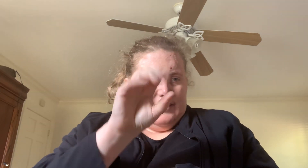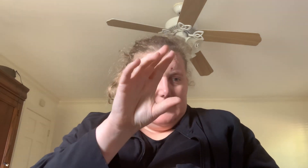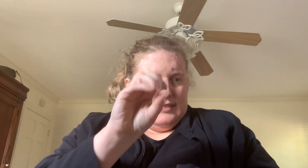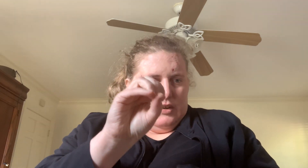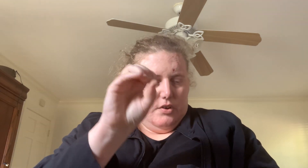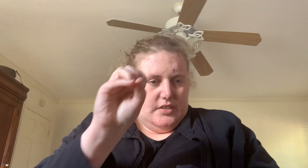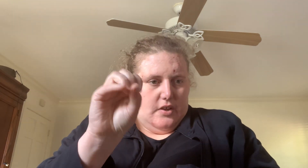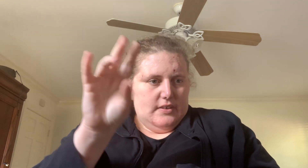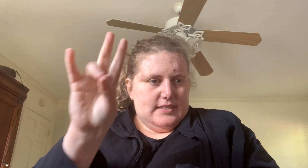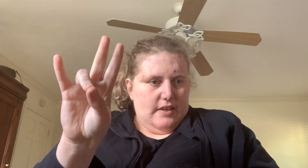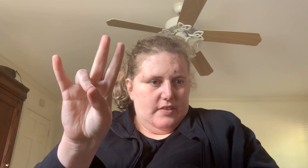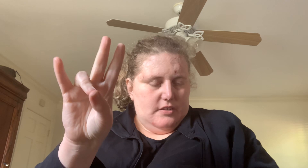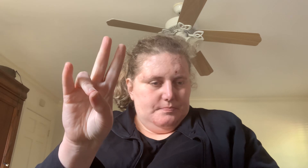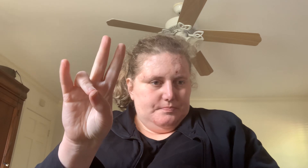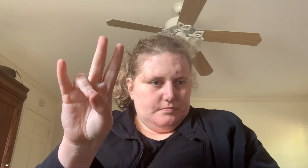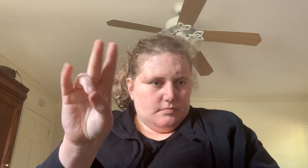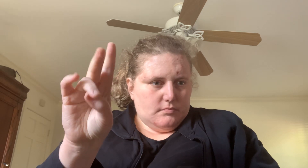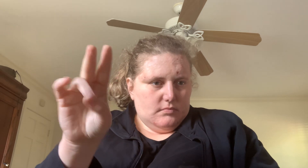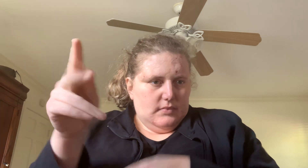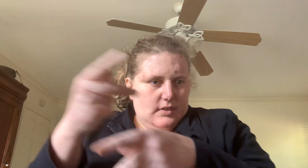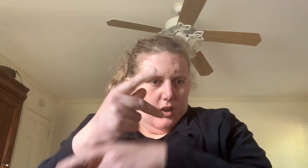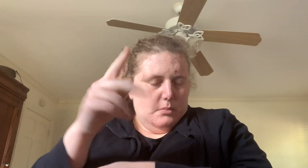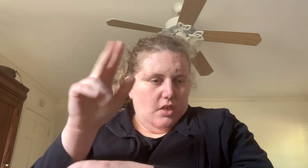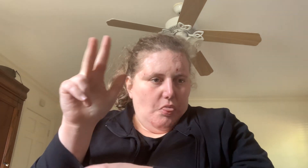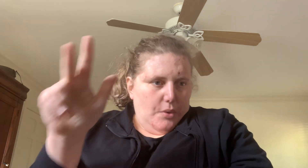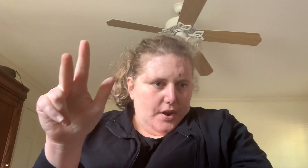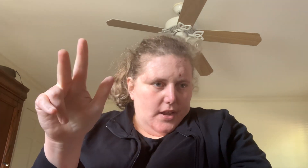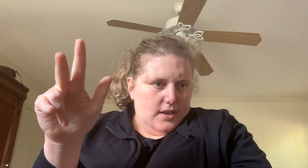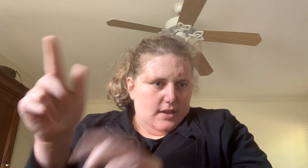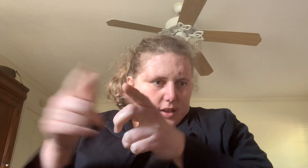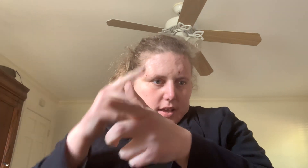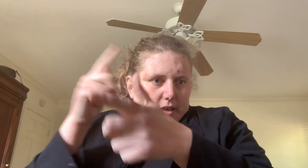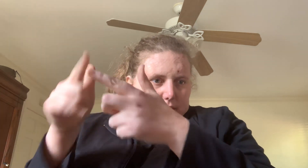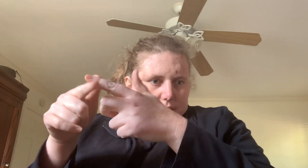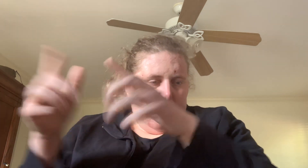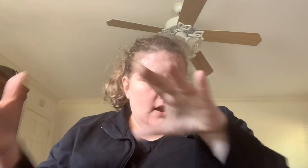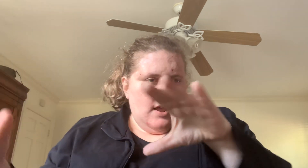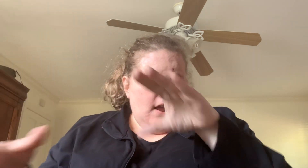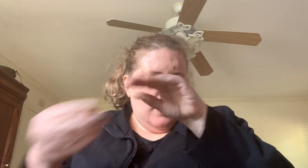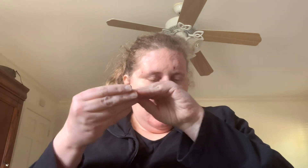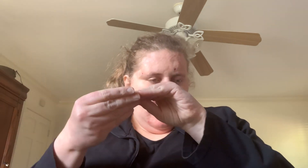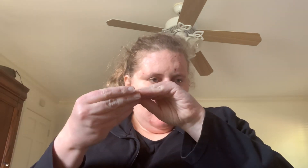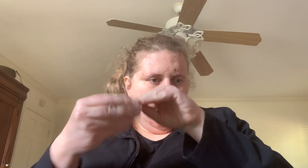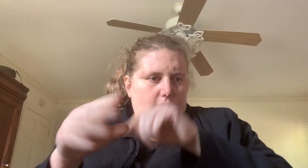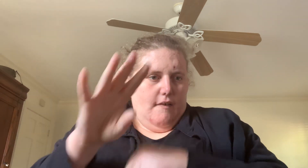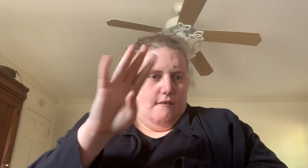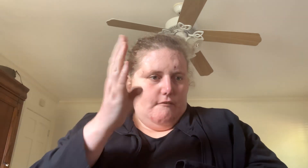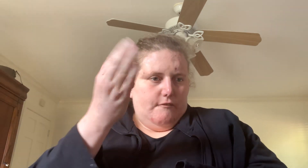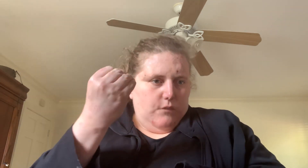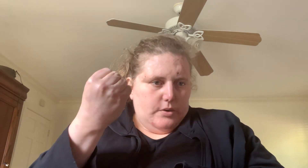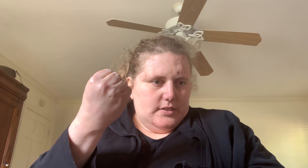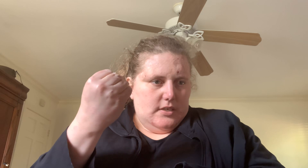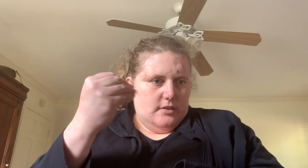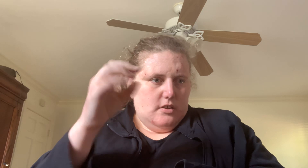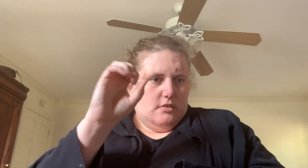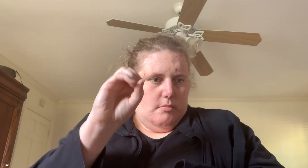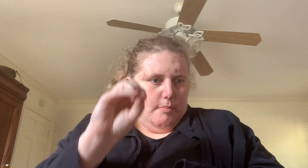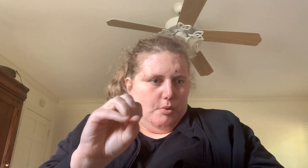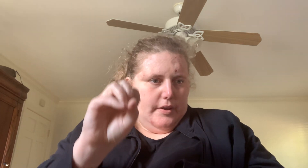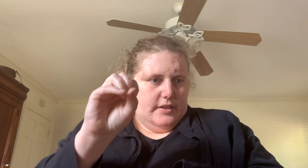1.00784 times 3. And then you're going to add that to your 14.0067. and you end